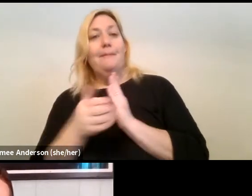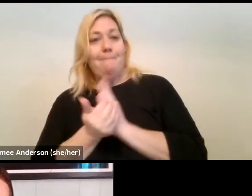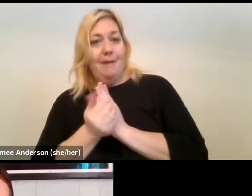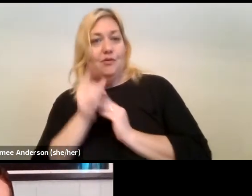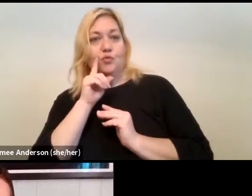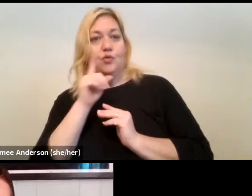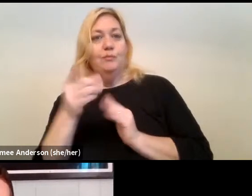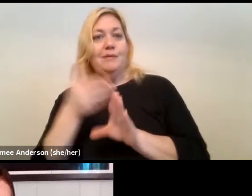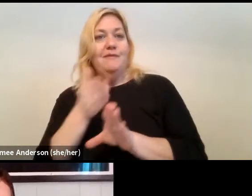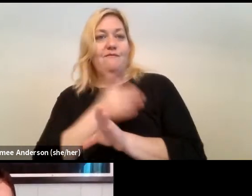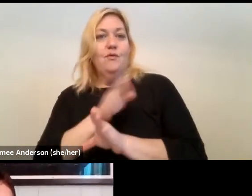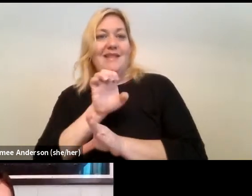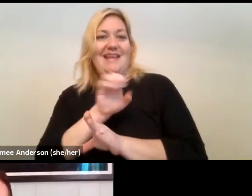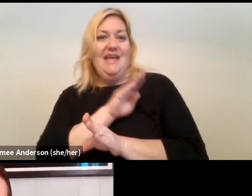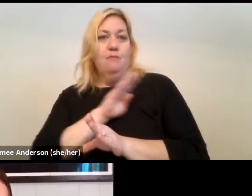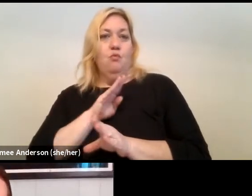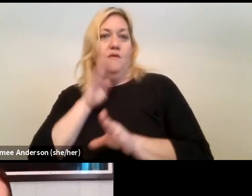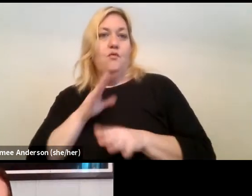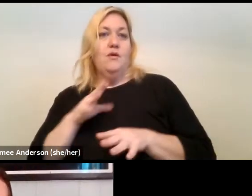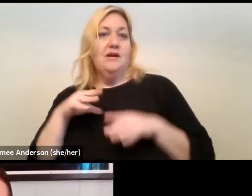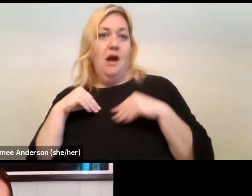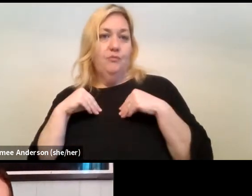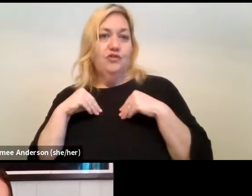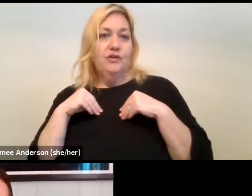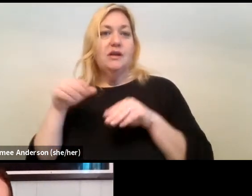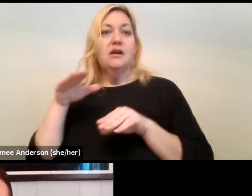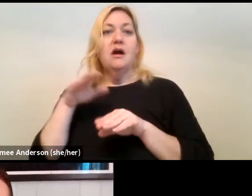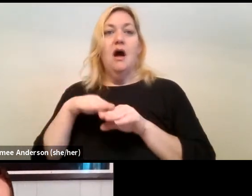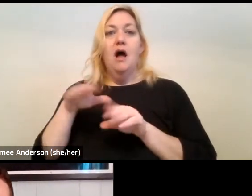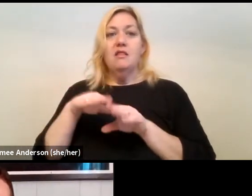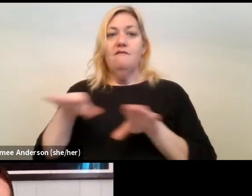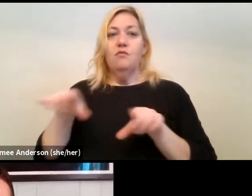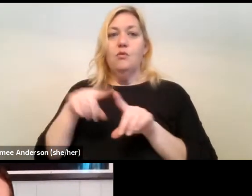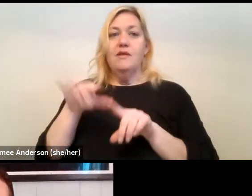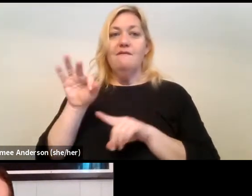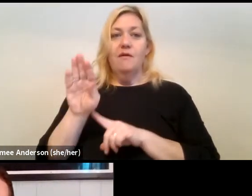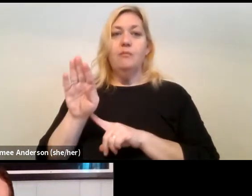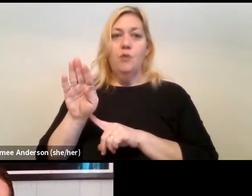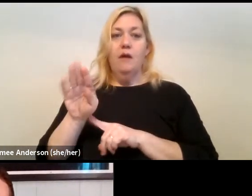before the e-board for adoption on the floor in February.